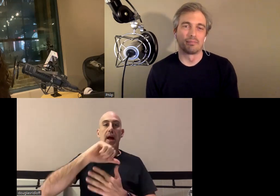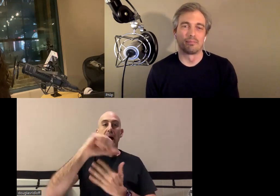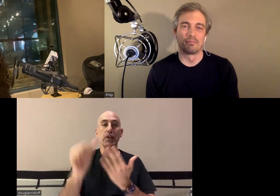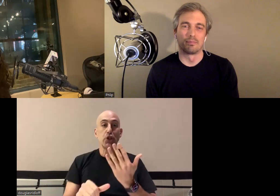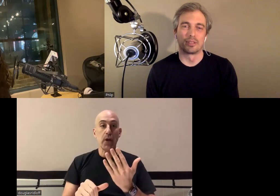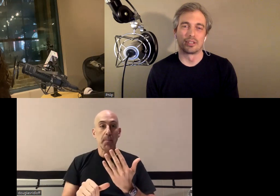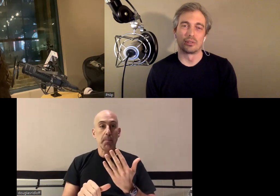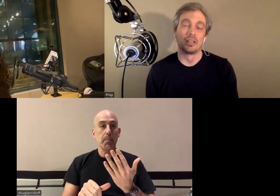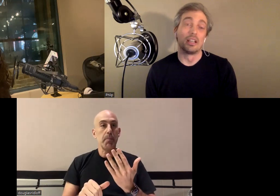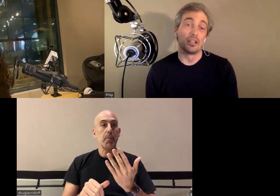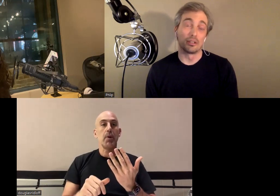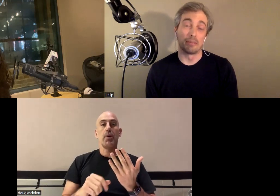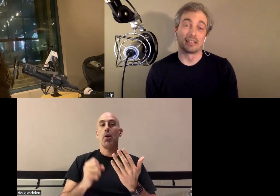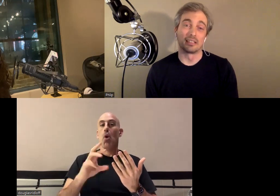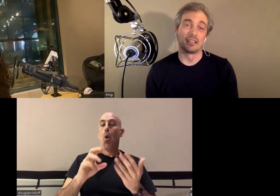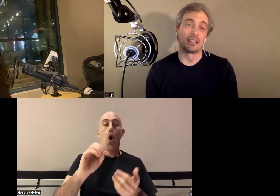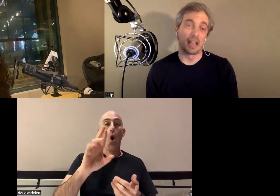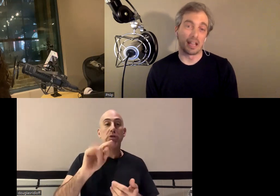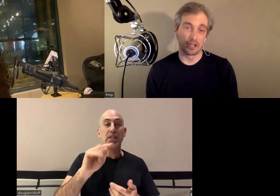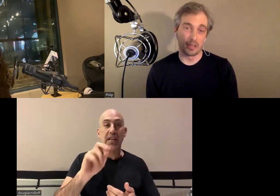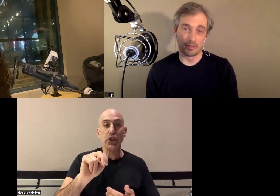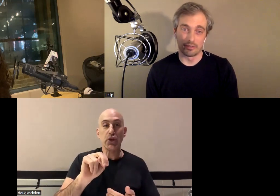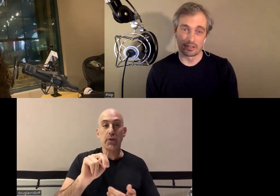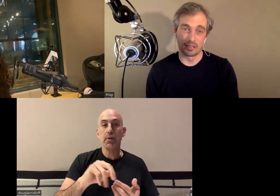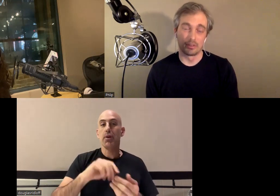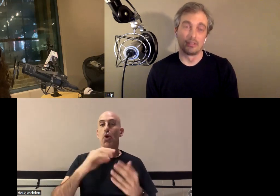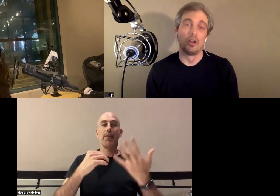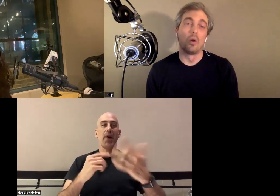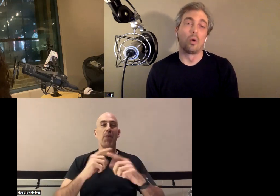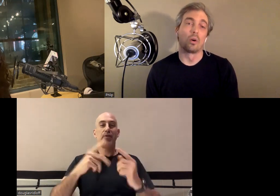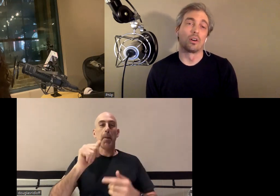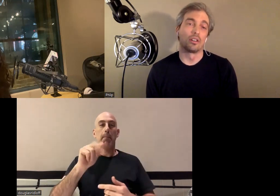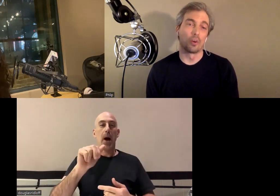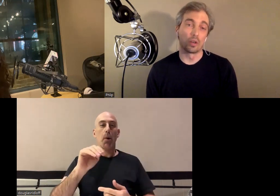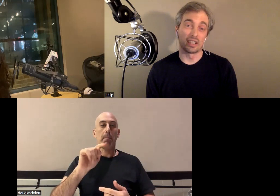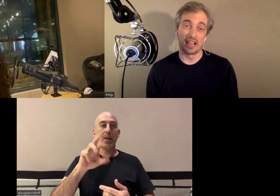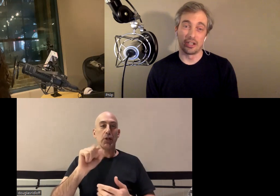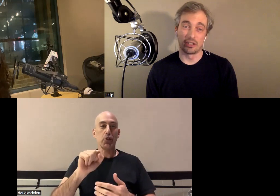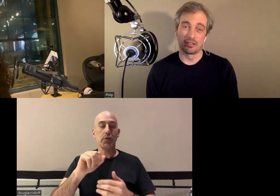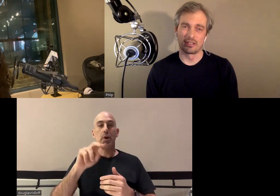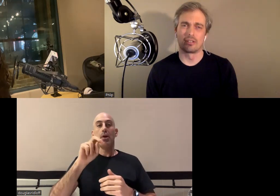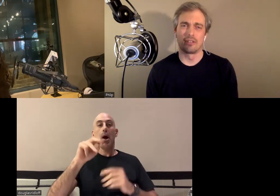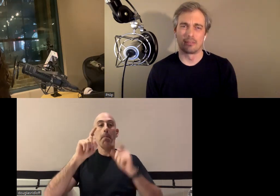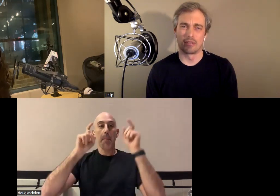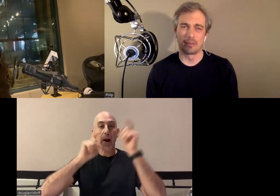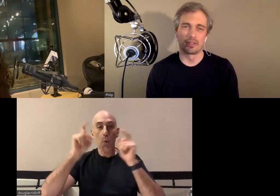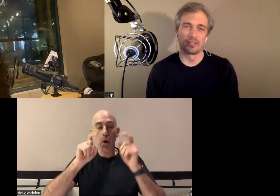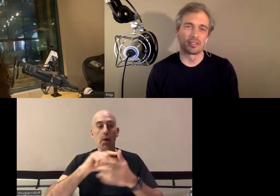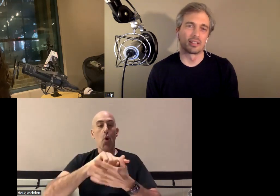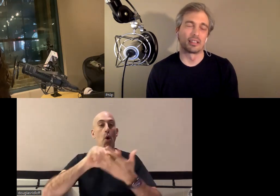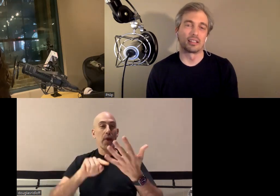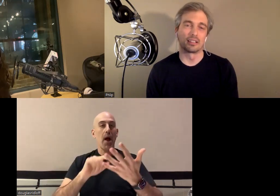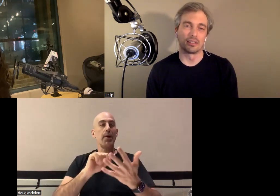Language poetry. So you could base it on hand shape, for example, or orientation. There are